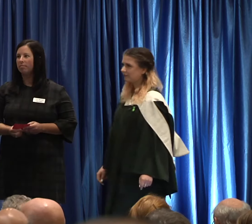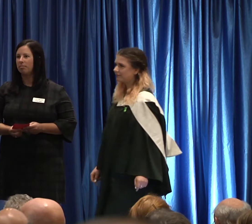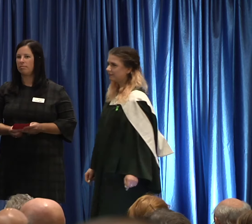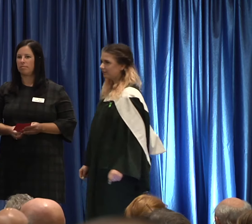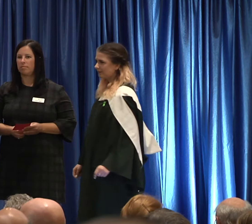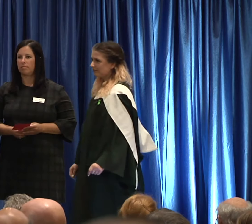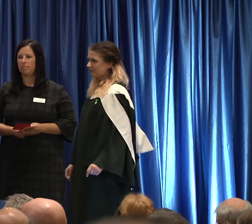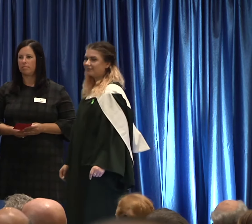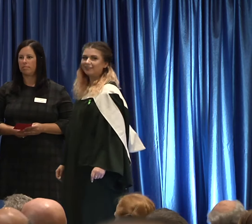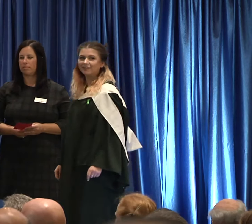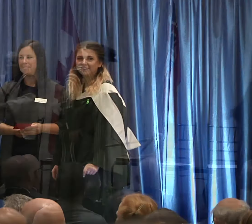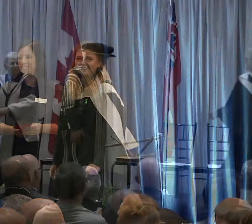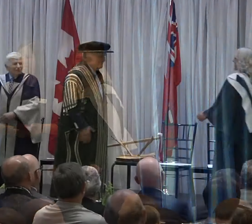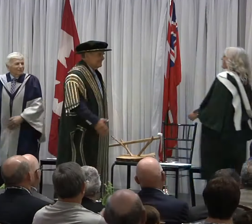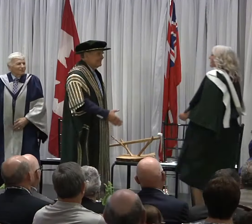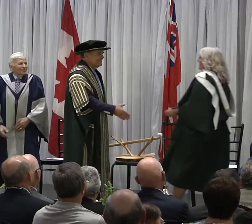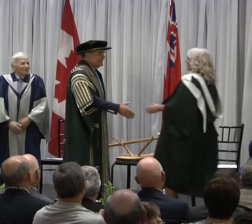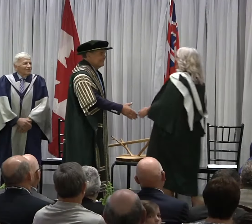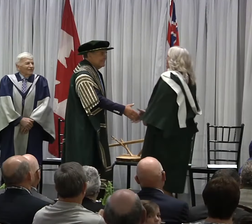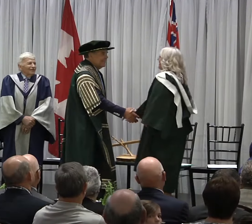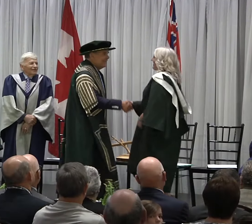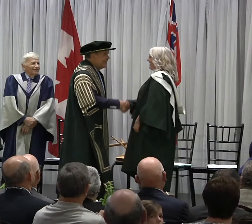Amber Thompson.